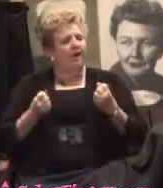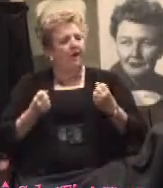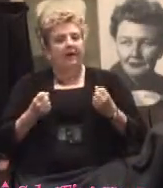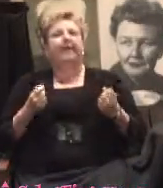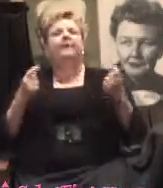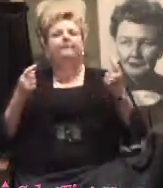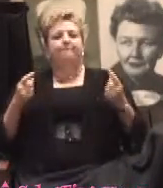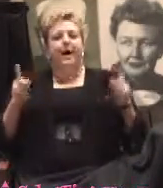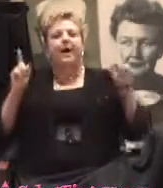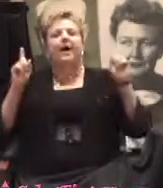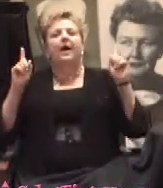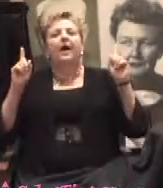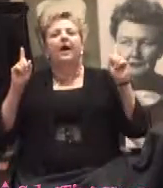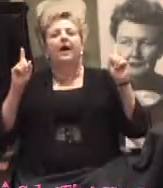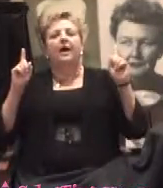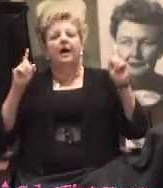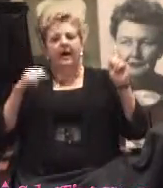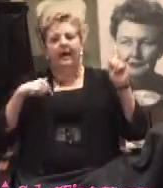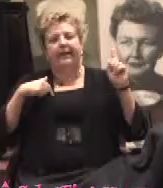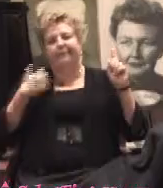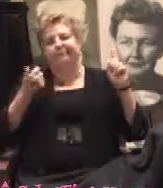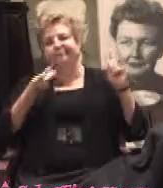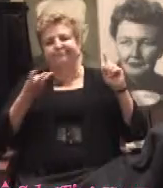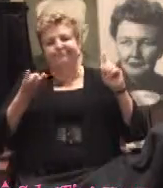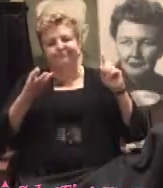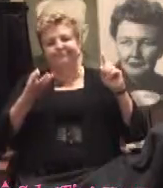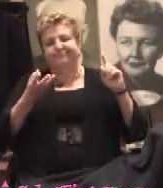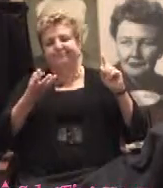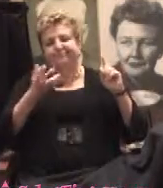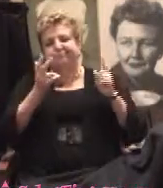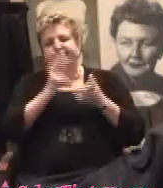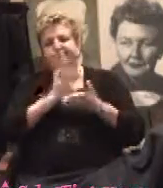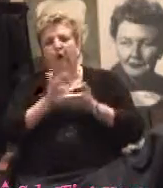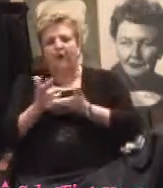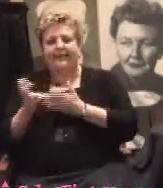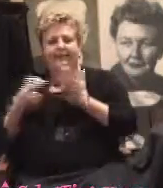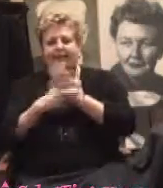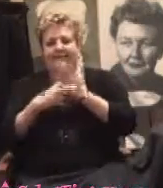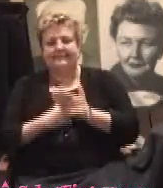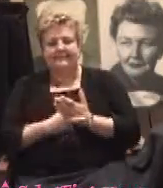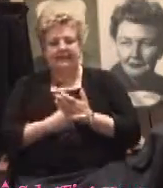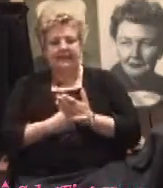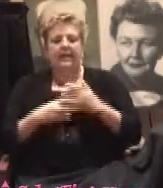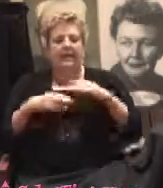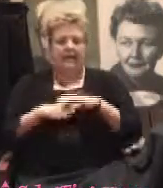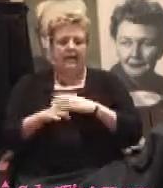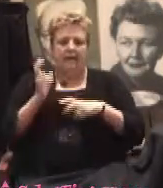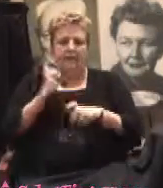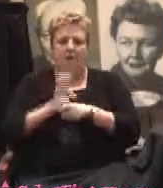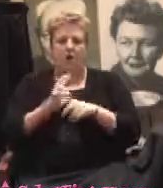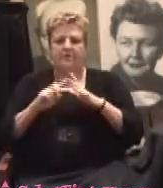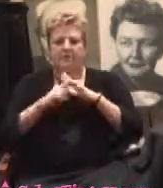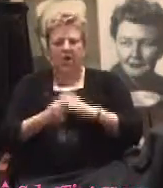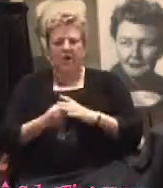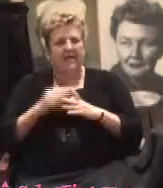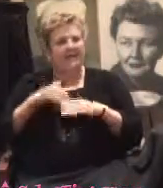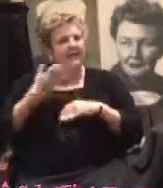car. It had a bunch of parking tickets on it. And I got in my car. It was hard to start. And then the next thing I did, I think, you know, I read the book with a